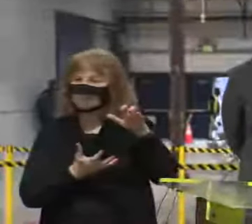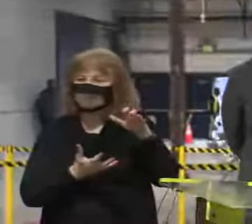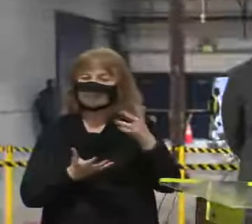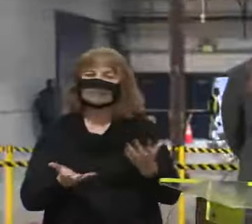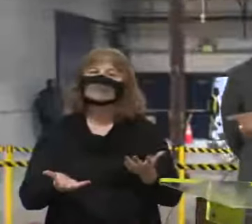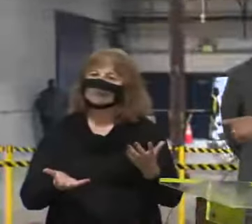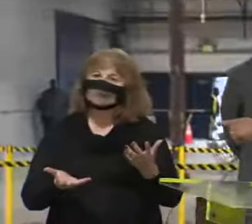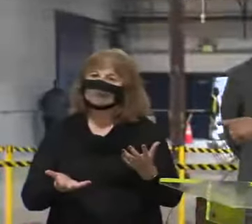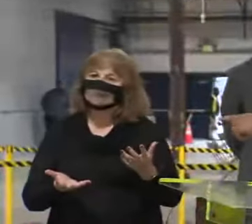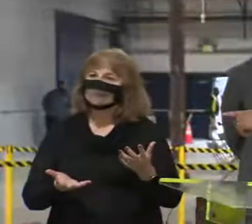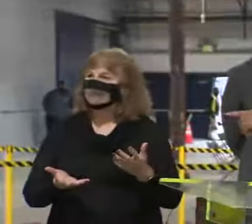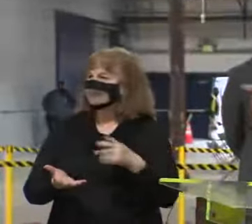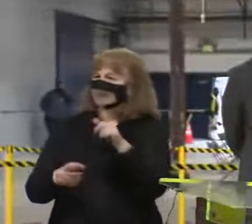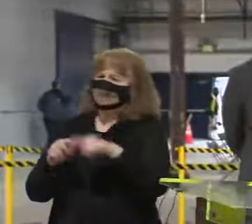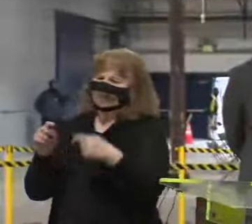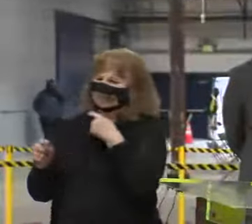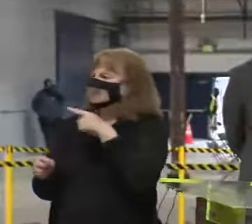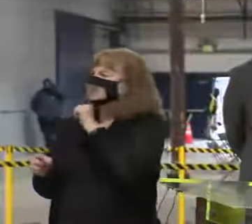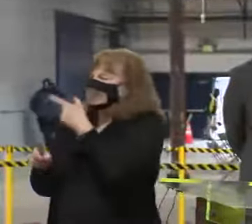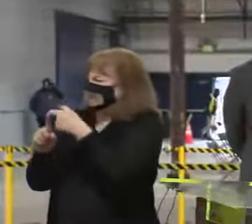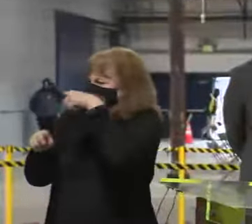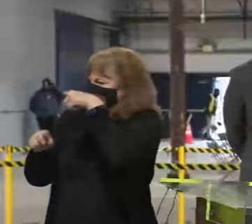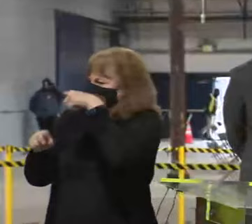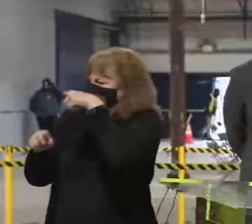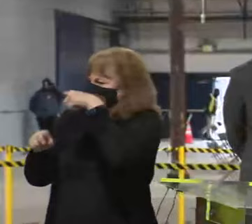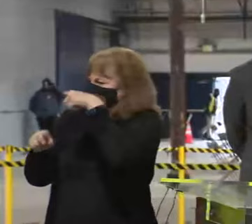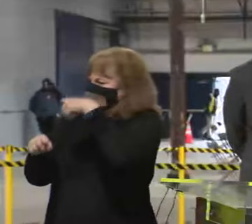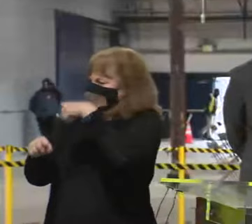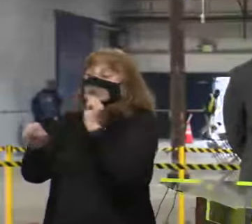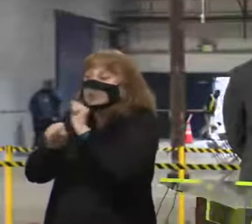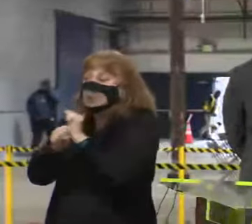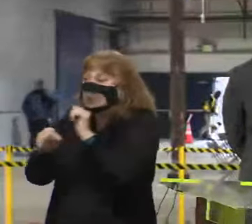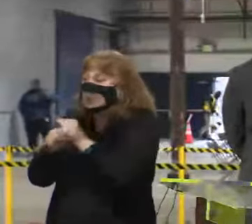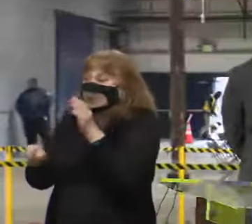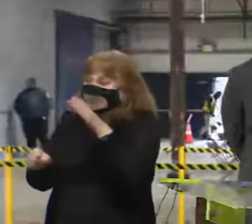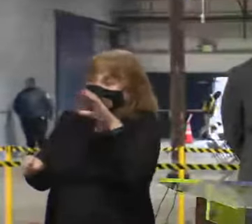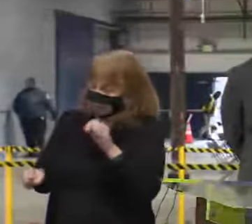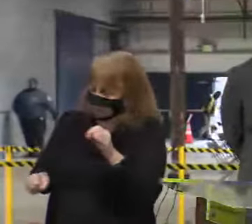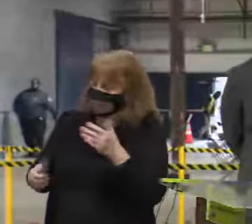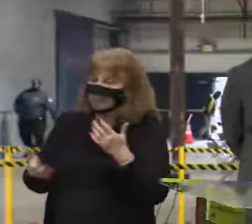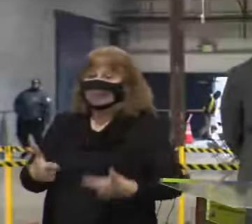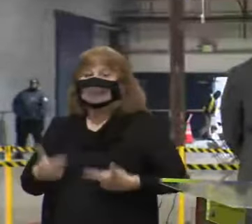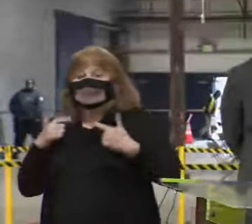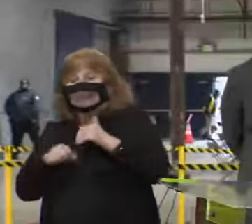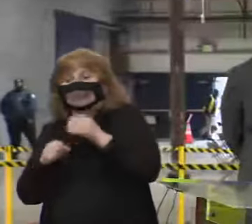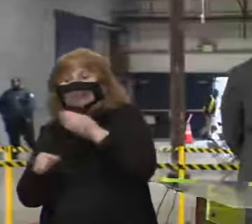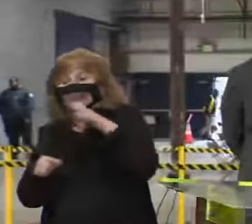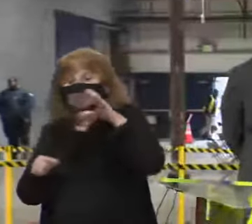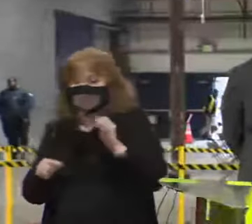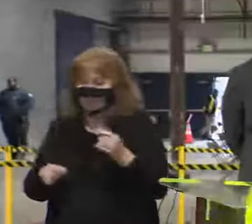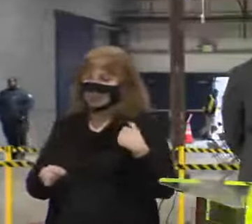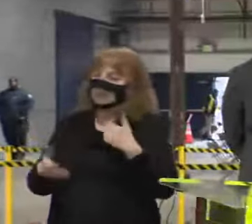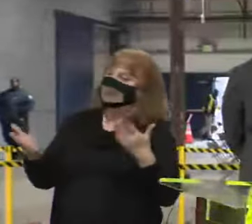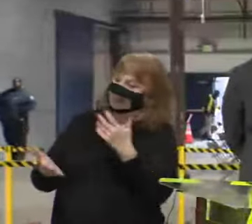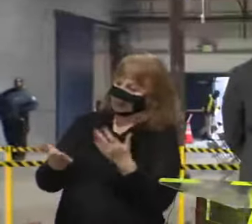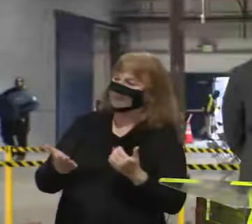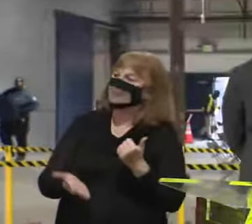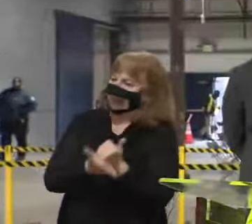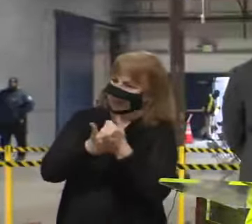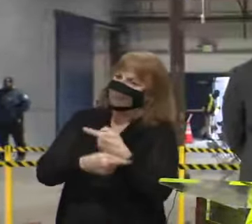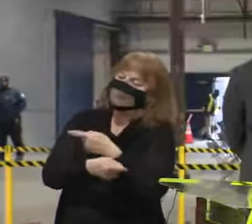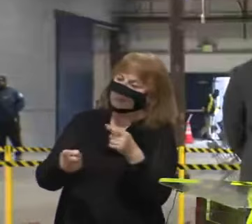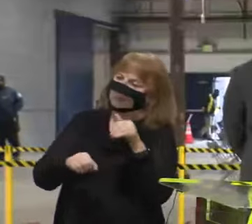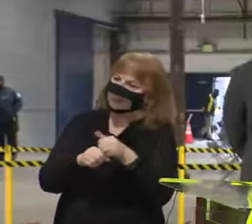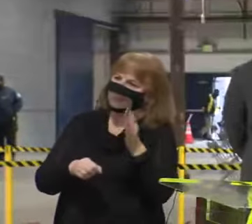say, well, you're not from this county. You may work in Baltimore County. You may live in Baltimore County. And we're here to help you